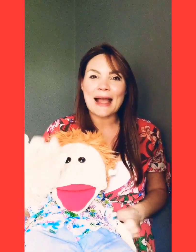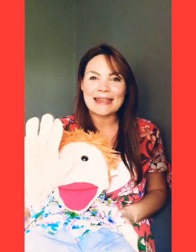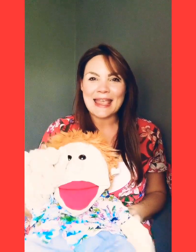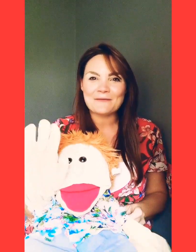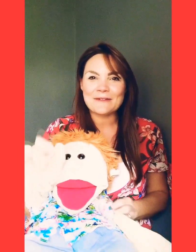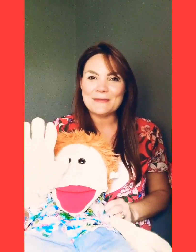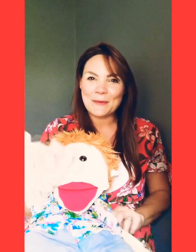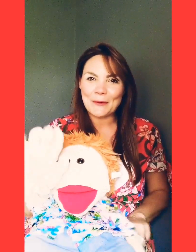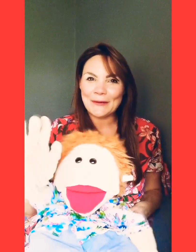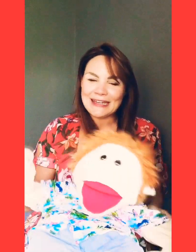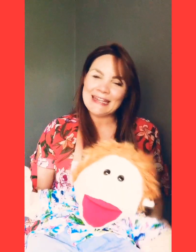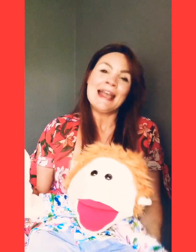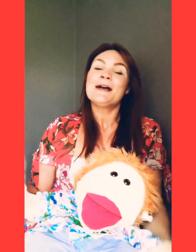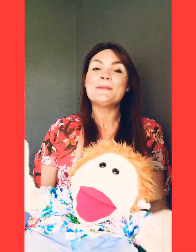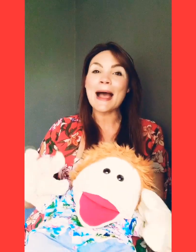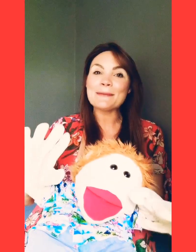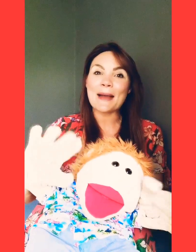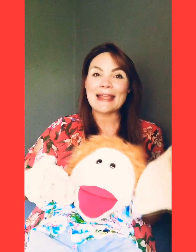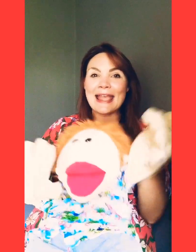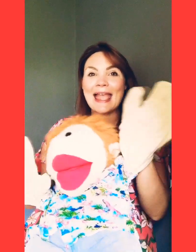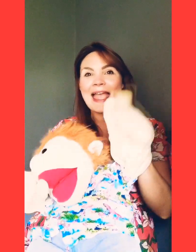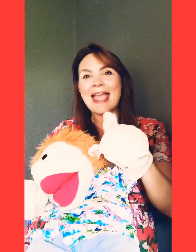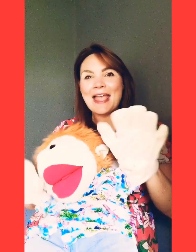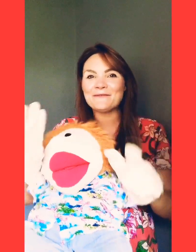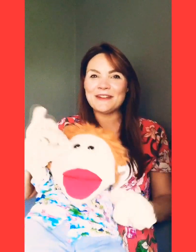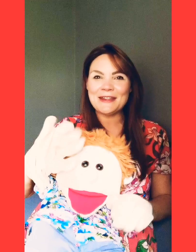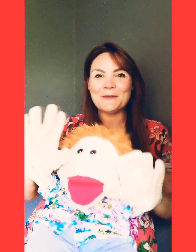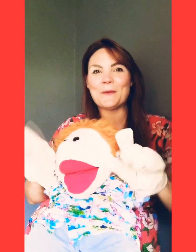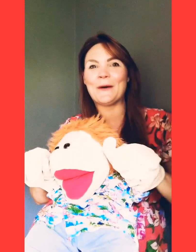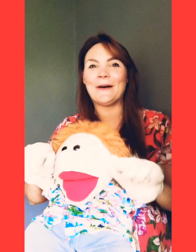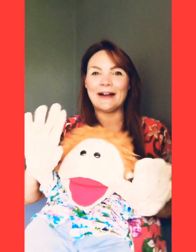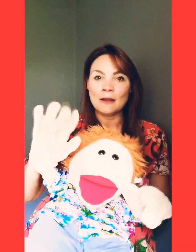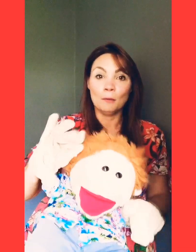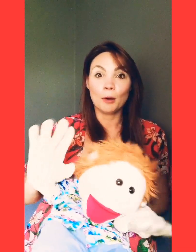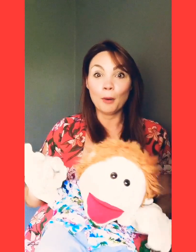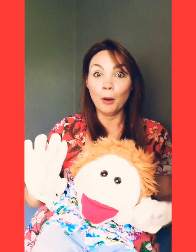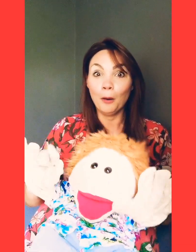Bye-bye, everybody. Bye-bye, everyone.